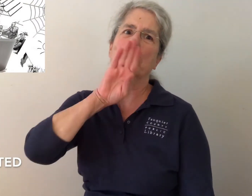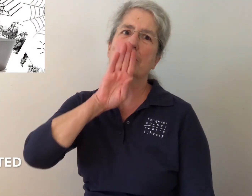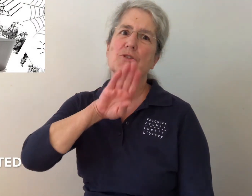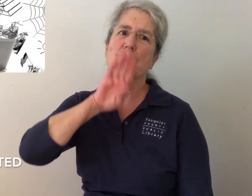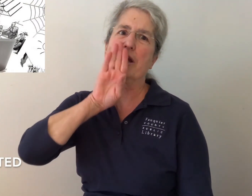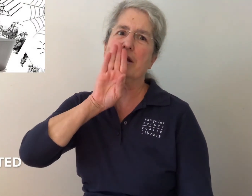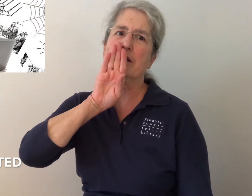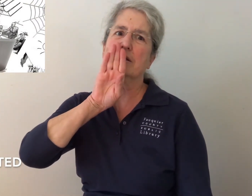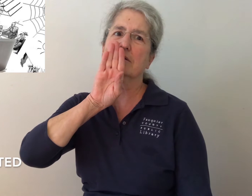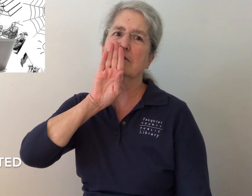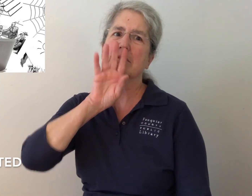Frustrated.